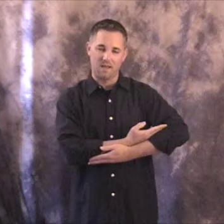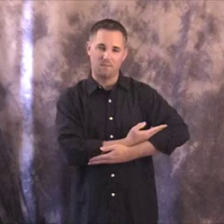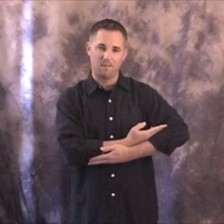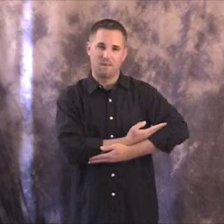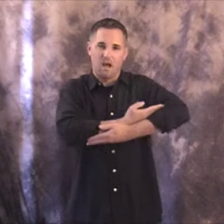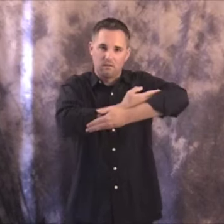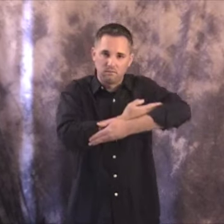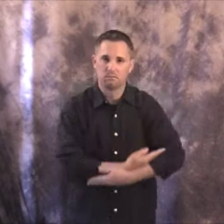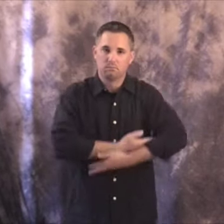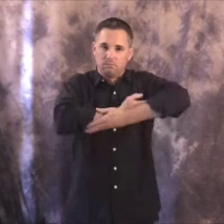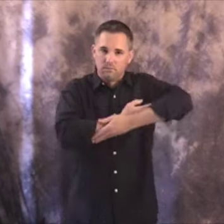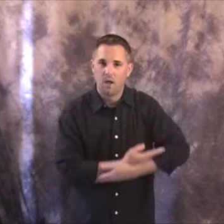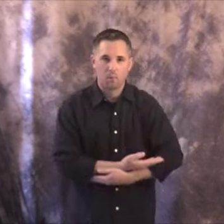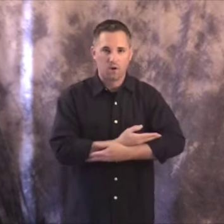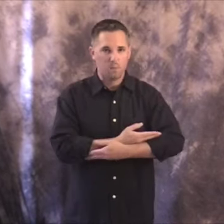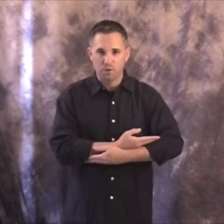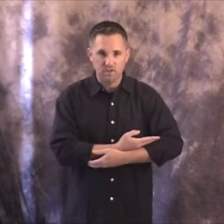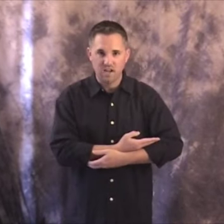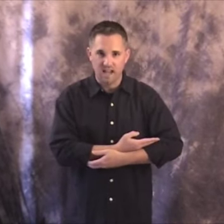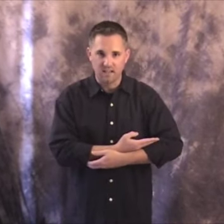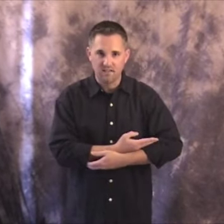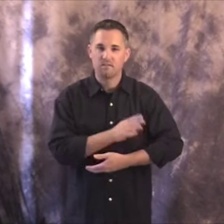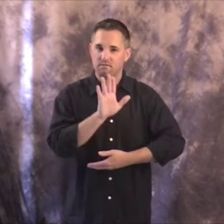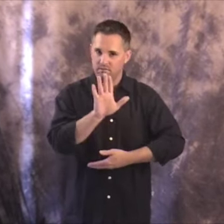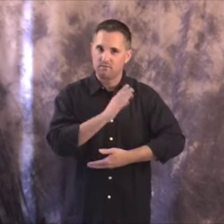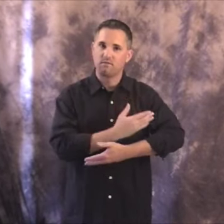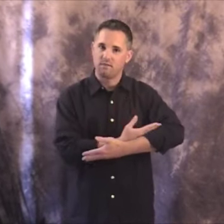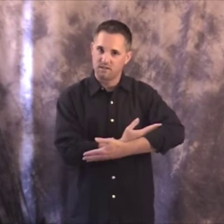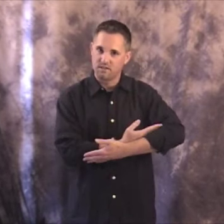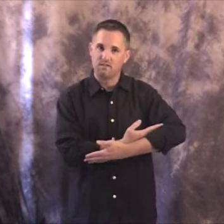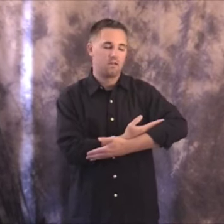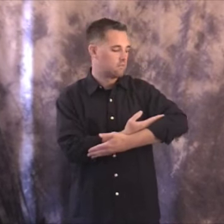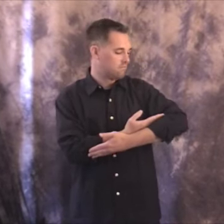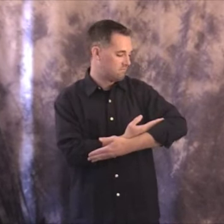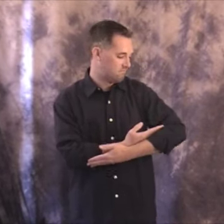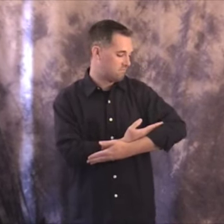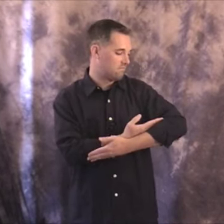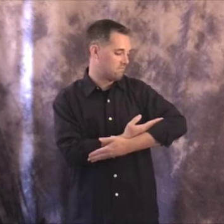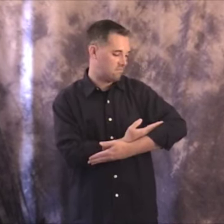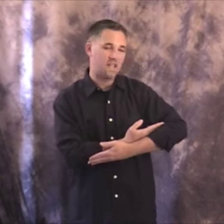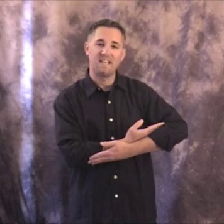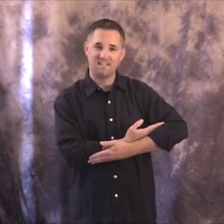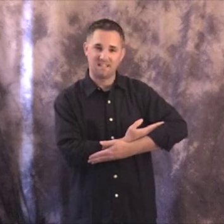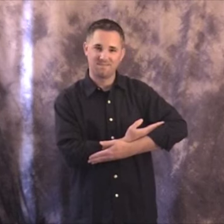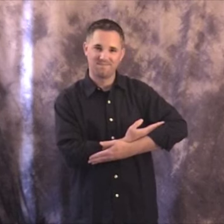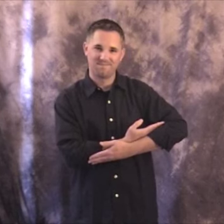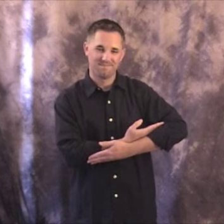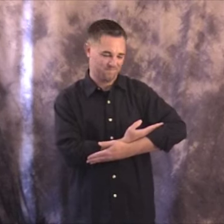baby. We're not British nannies. This is easy.